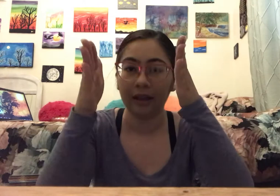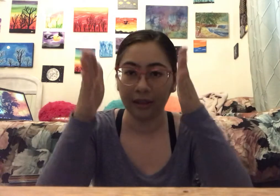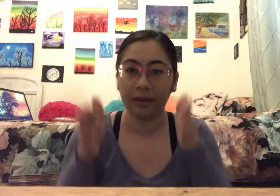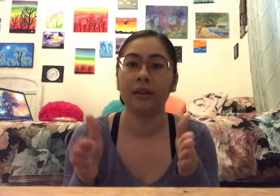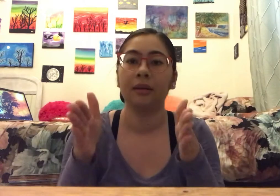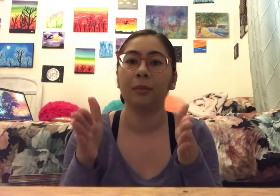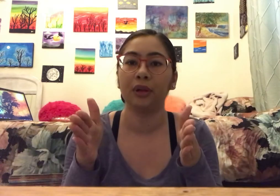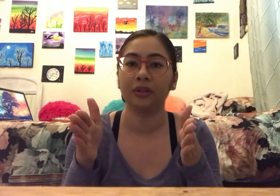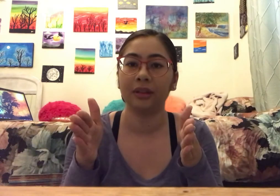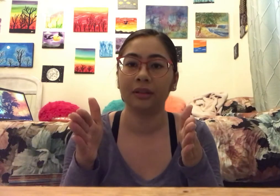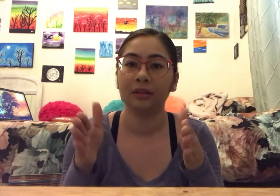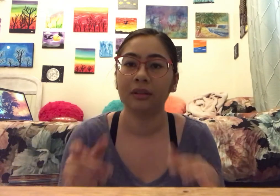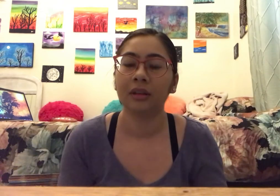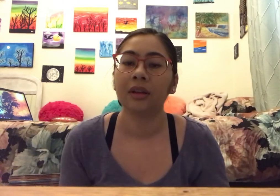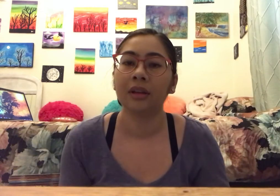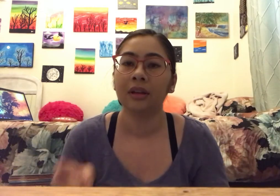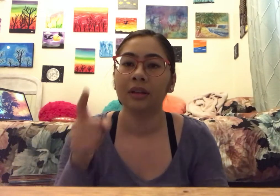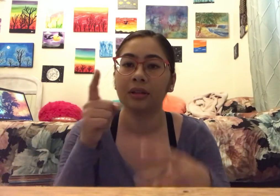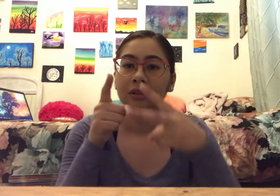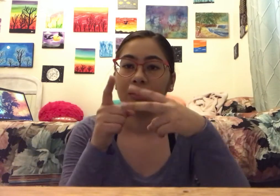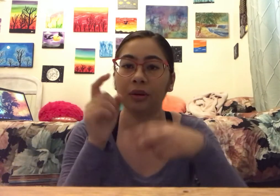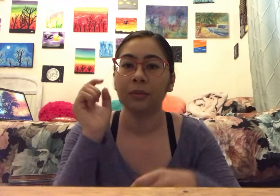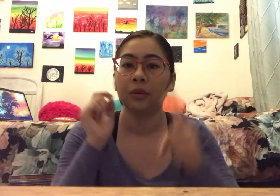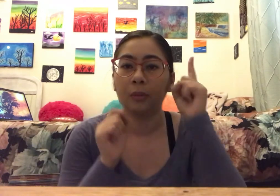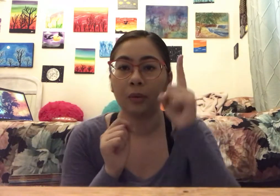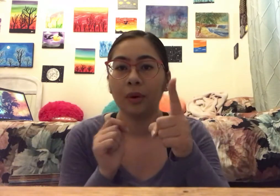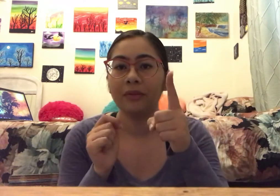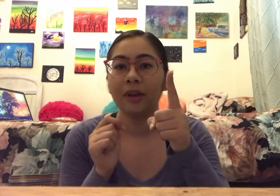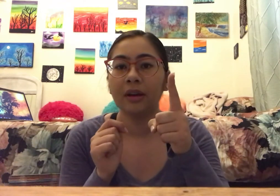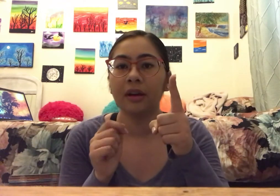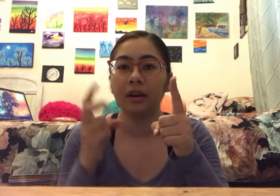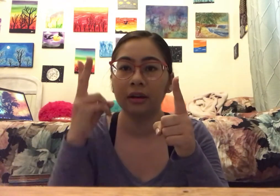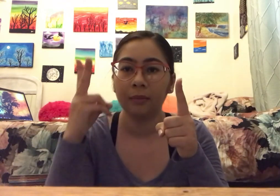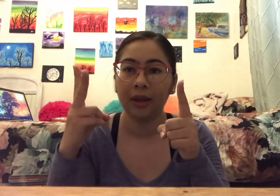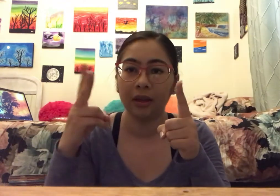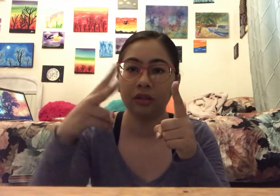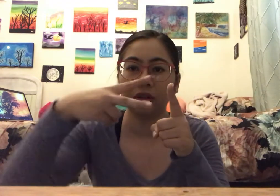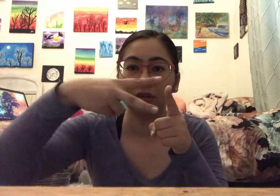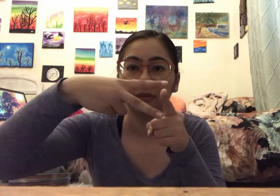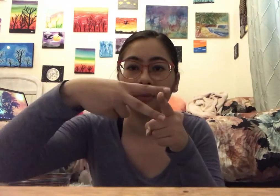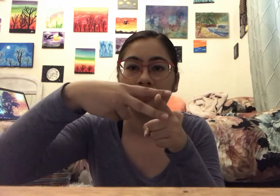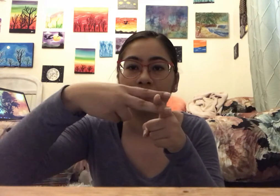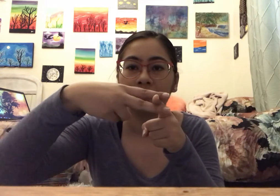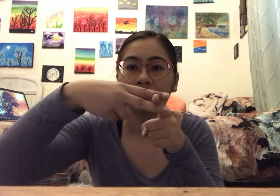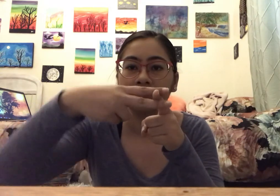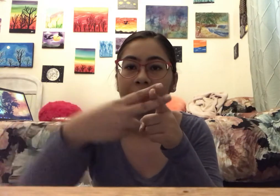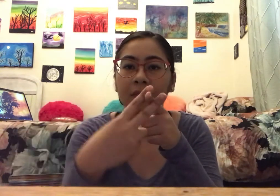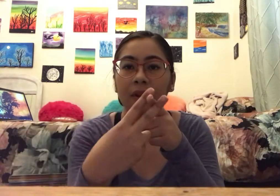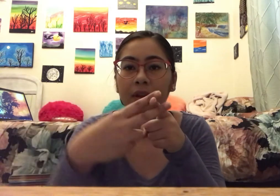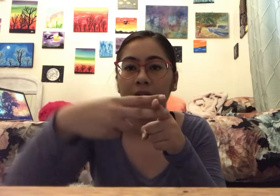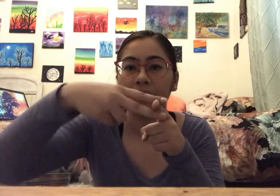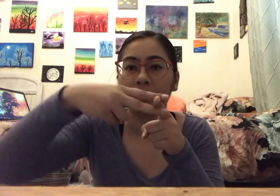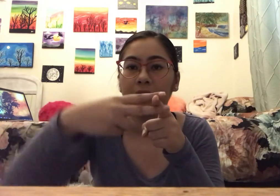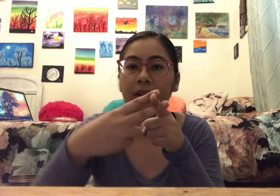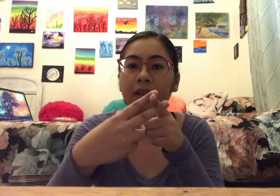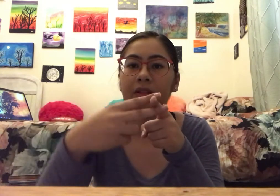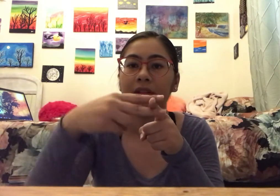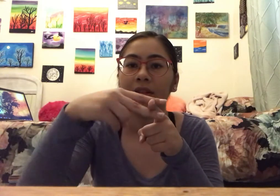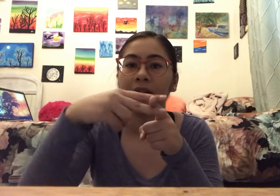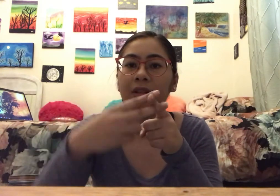then person. So you put one finger, make a two, and you just go like this.